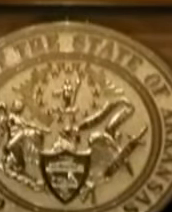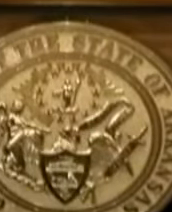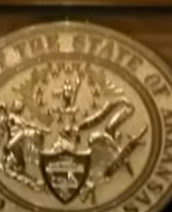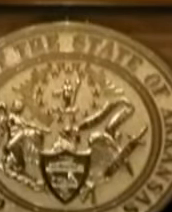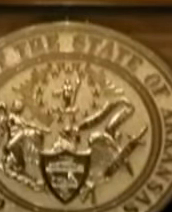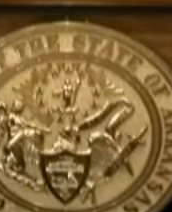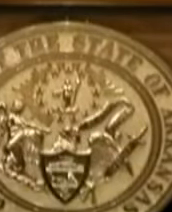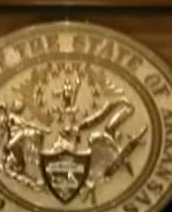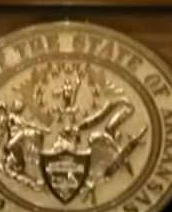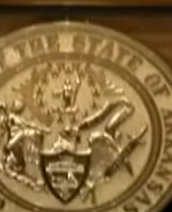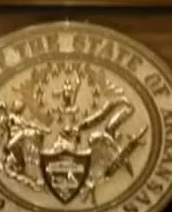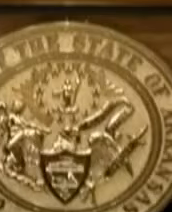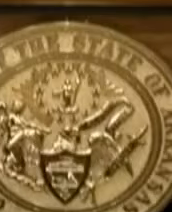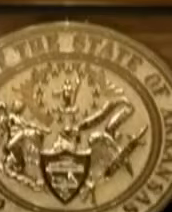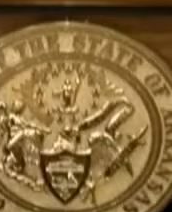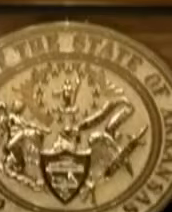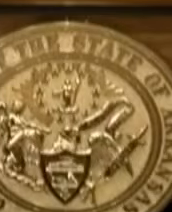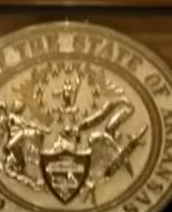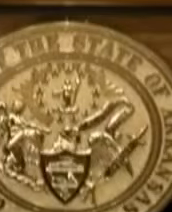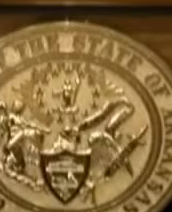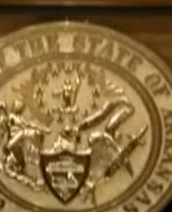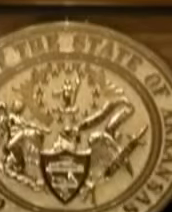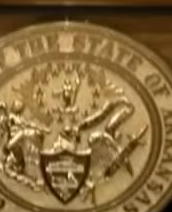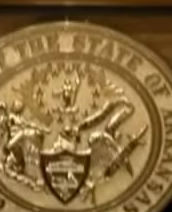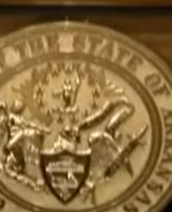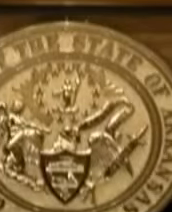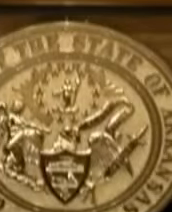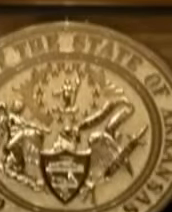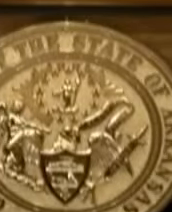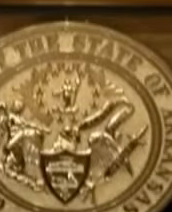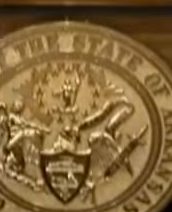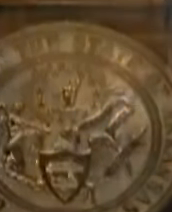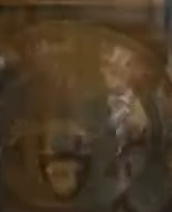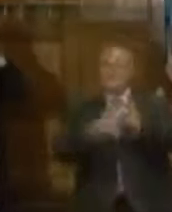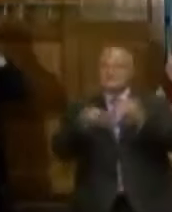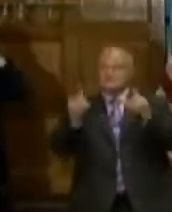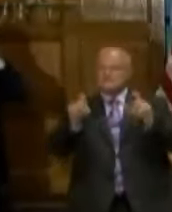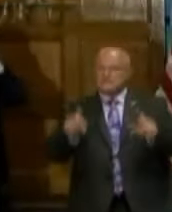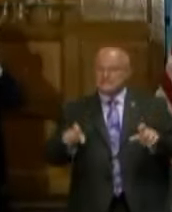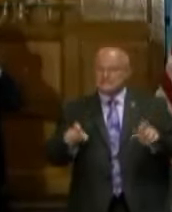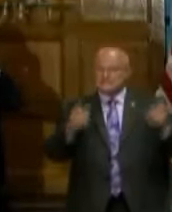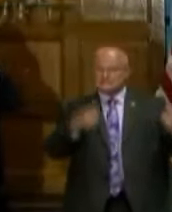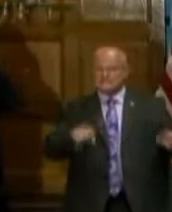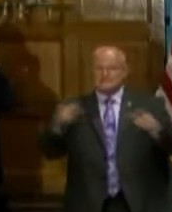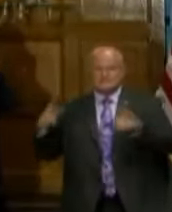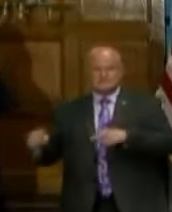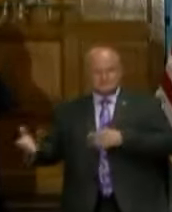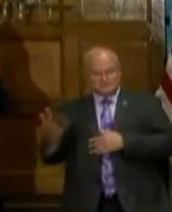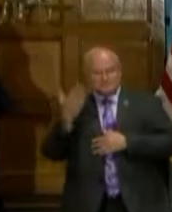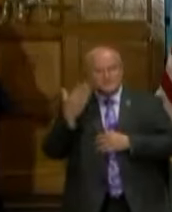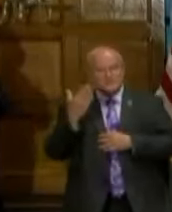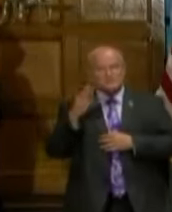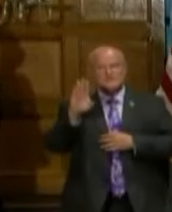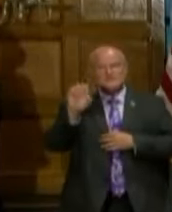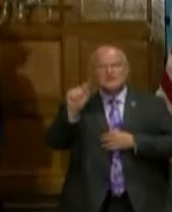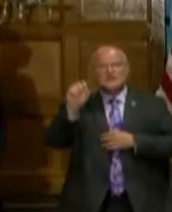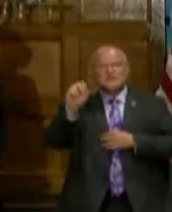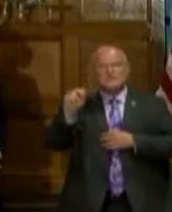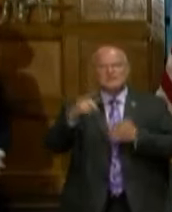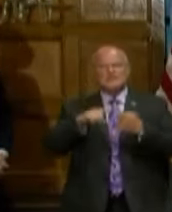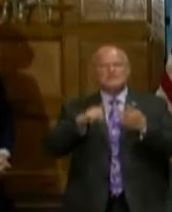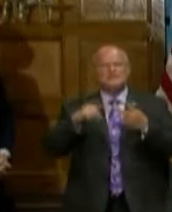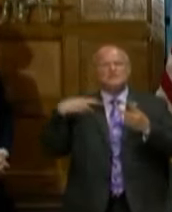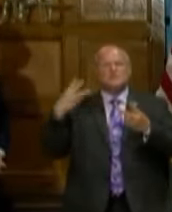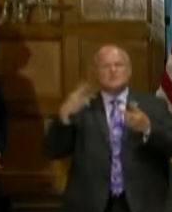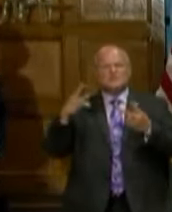Thank you, Governor. Before I go into the numbers, I just want to point out some additional testing events that will be coming up in Benton and